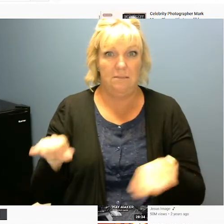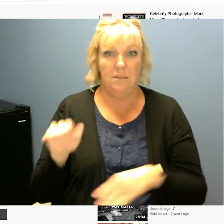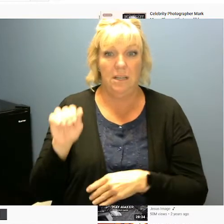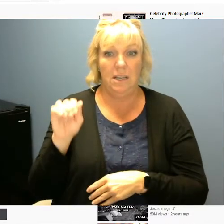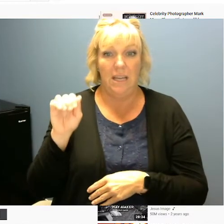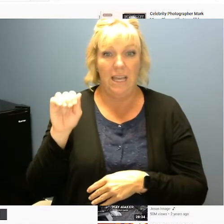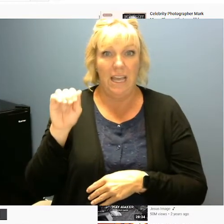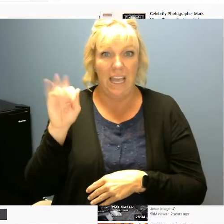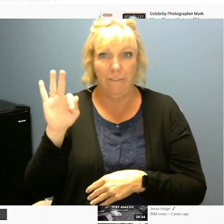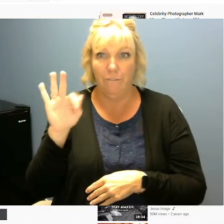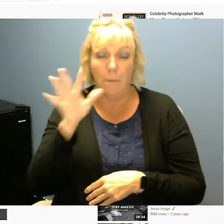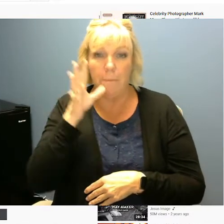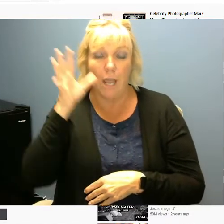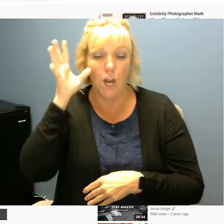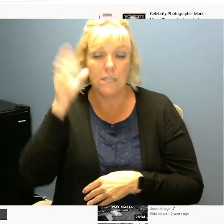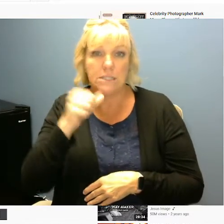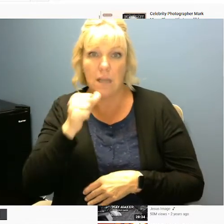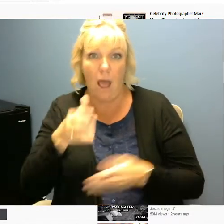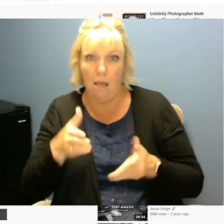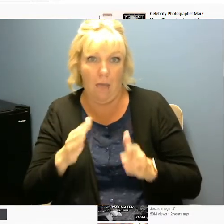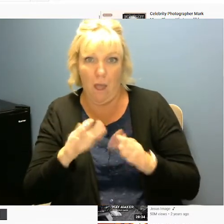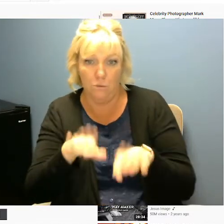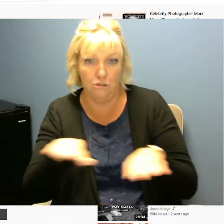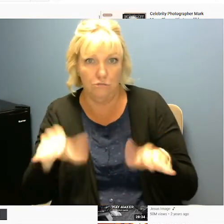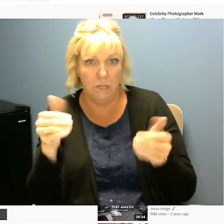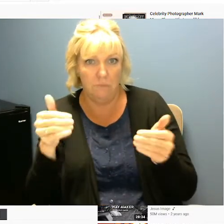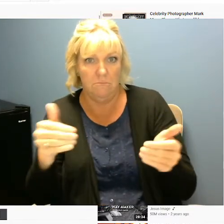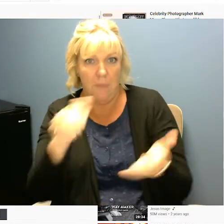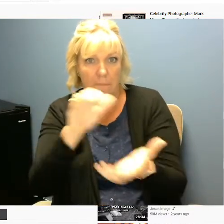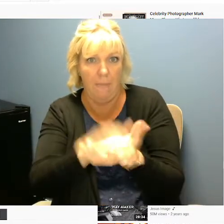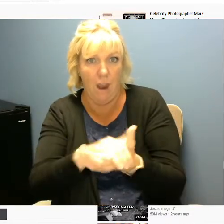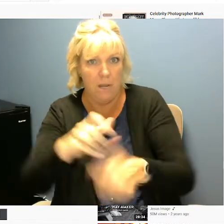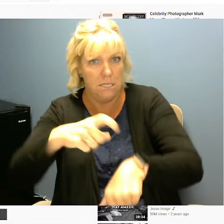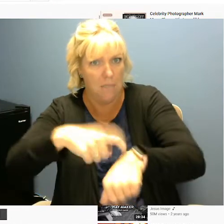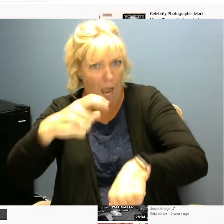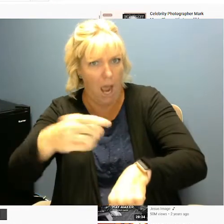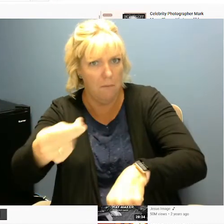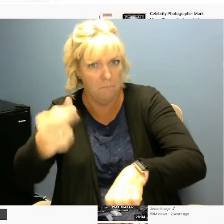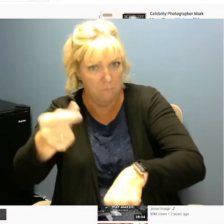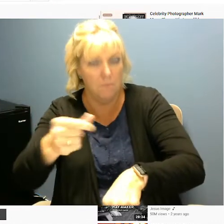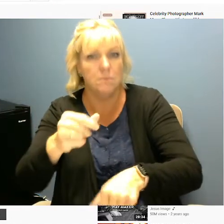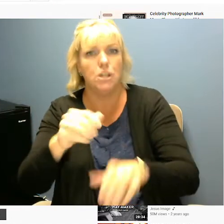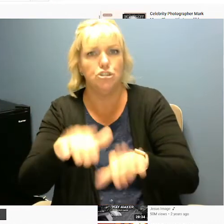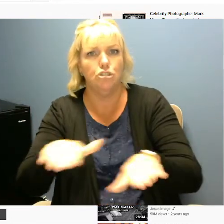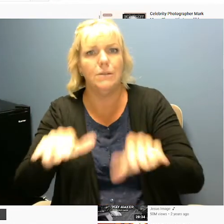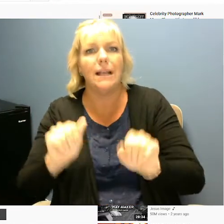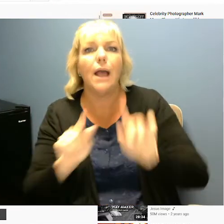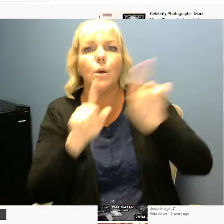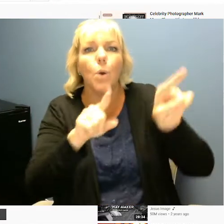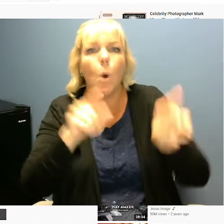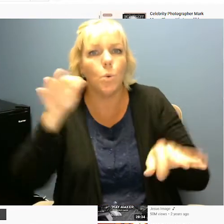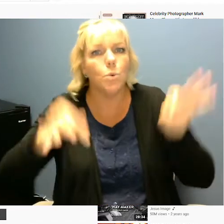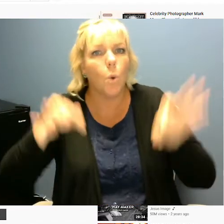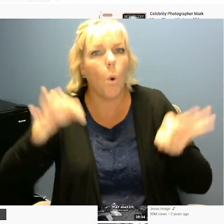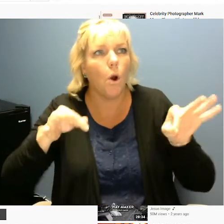to get married in a timely fashion, children could take that to the court and demand to get married in a timely